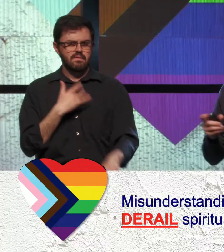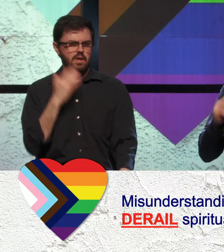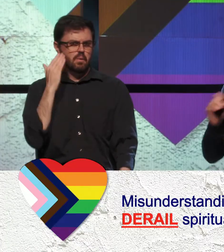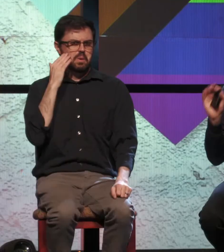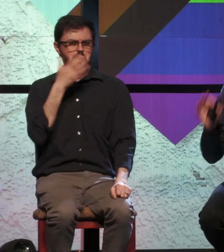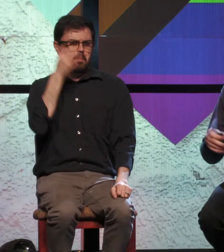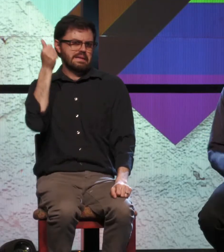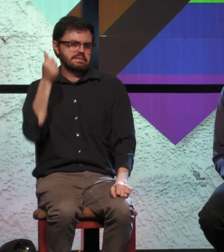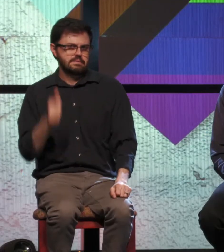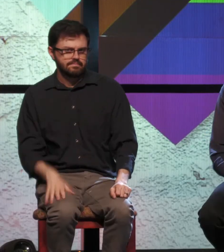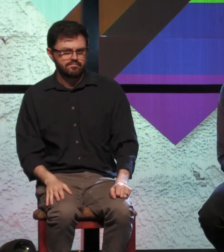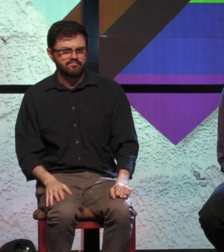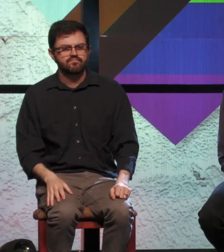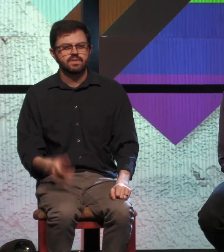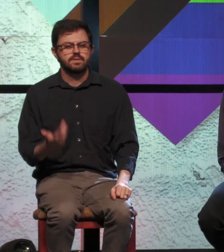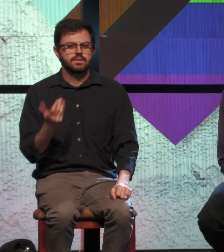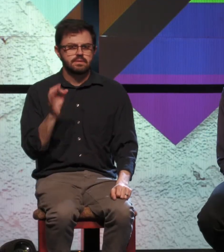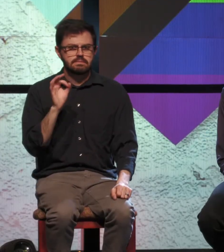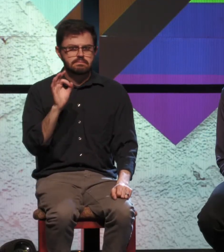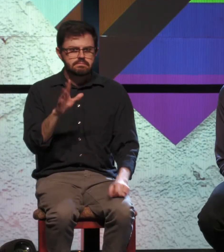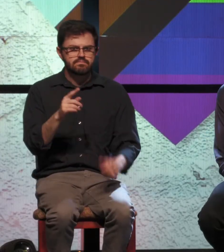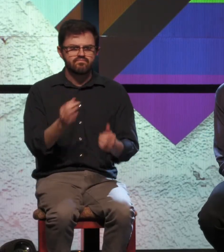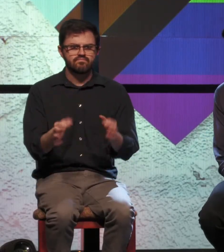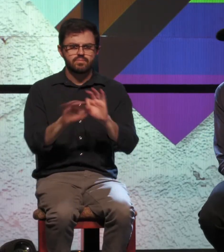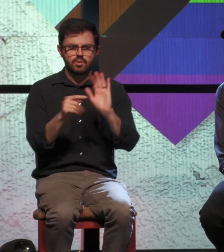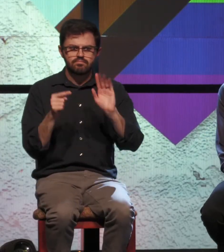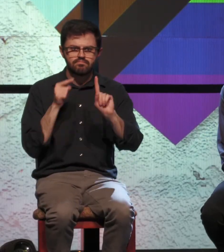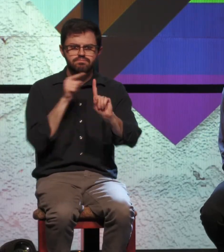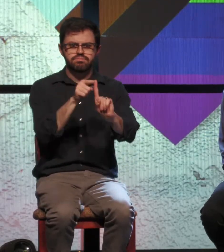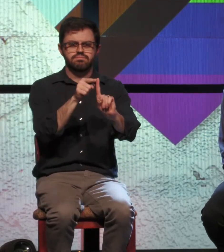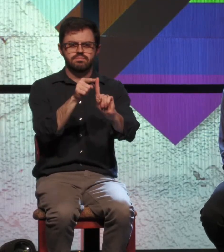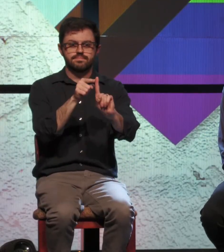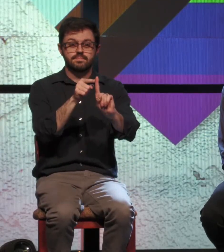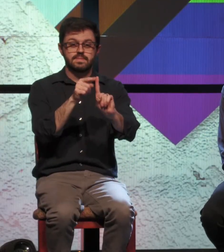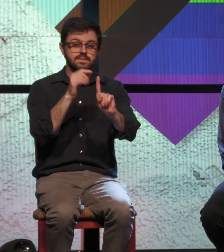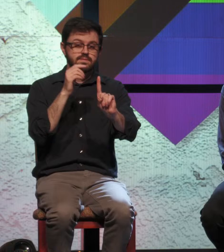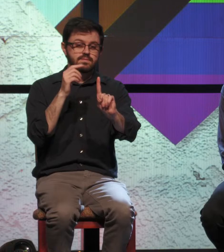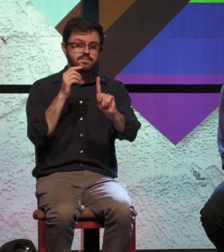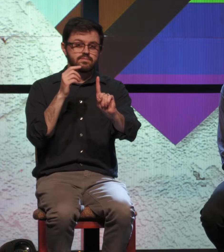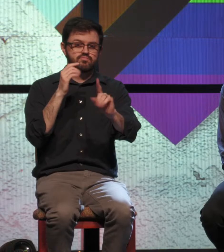So here's what I don't want us to miss. To love God,